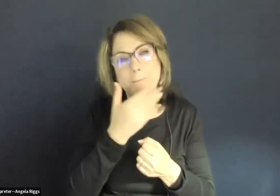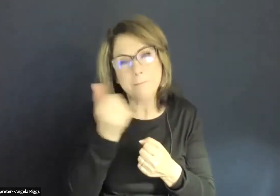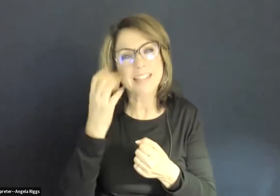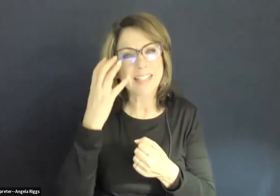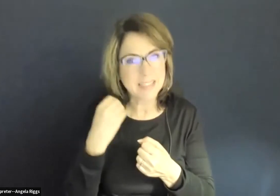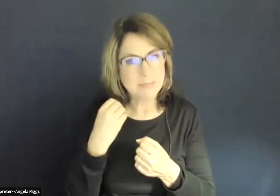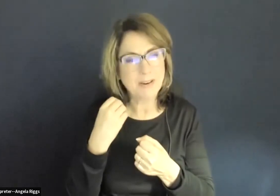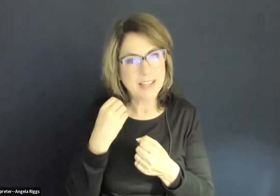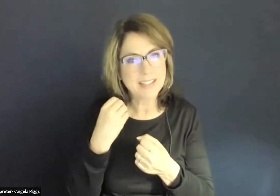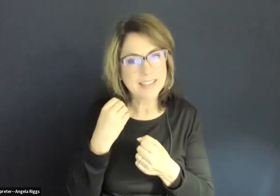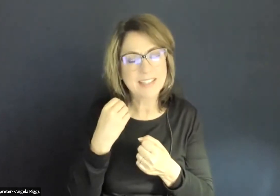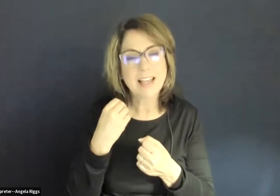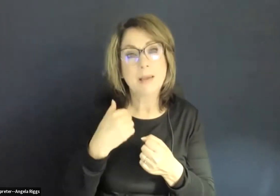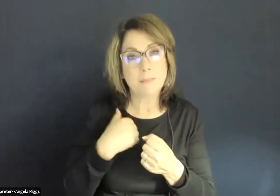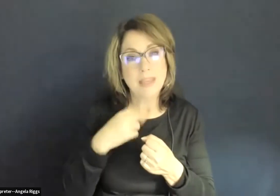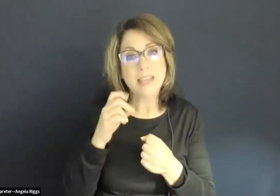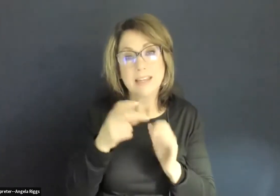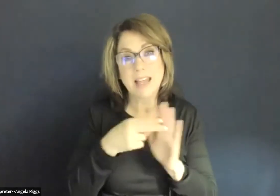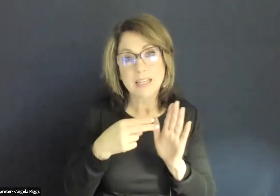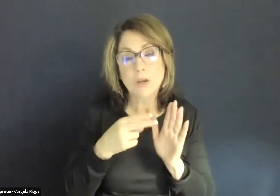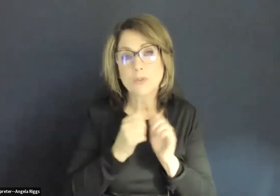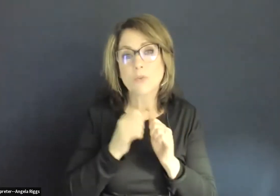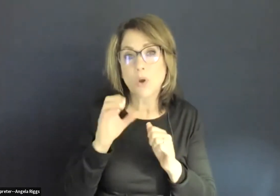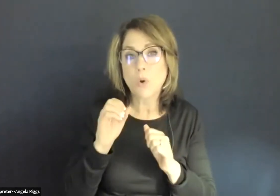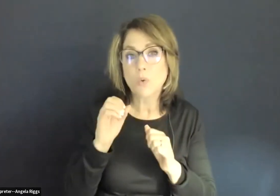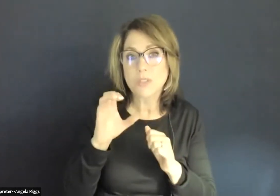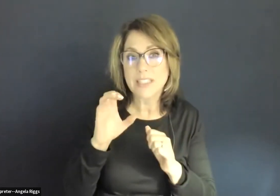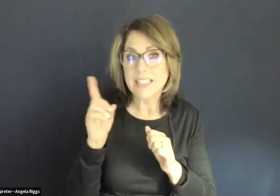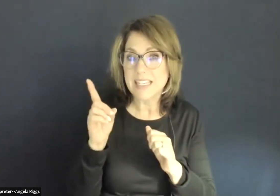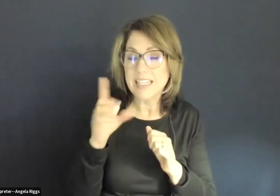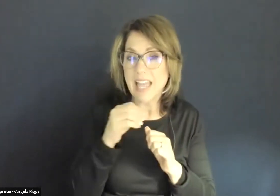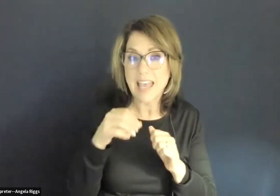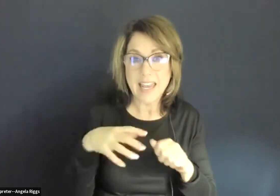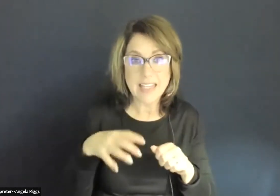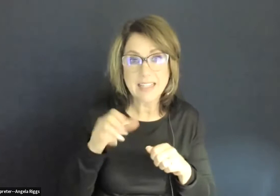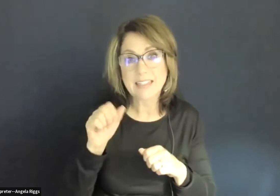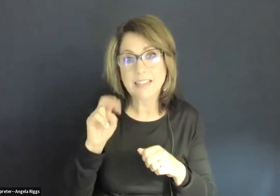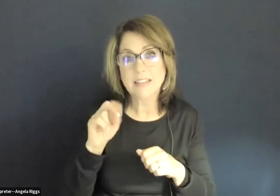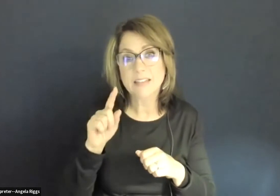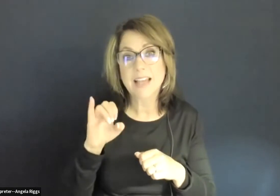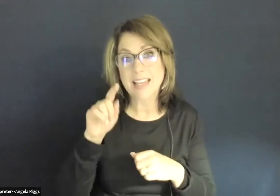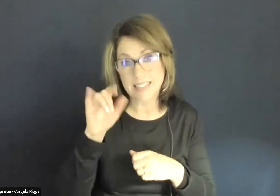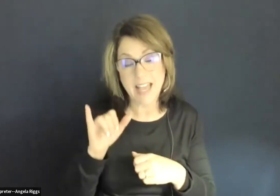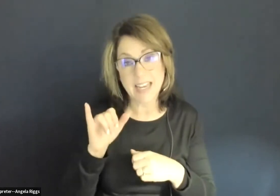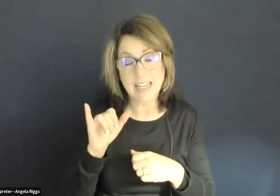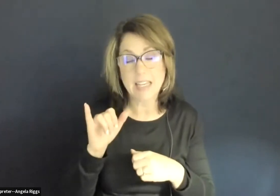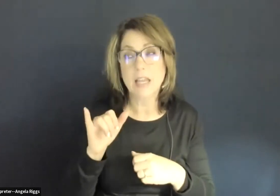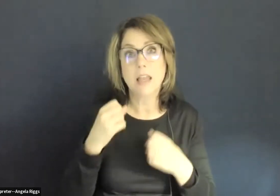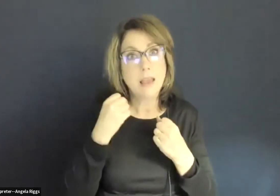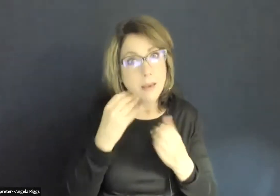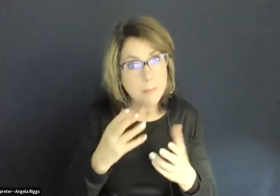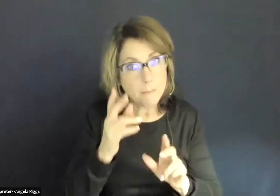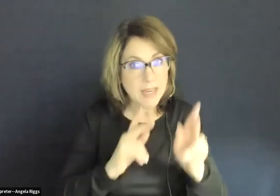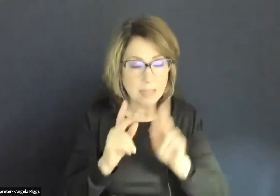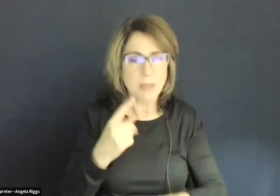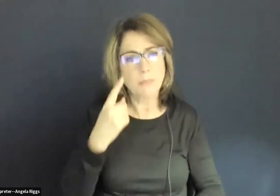on that was I'm diagnosed with OCD and anxiety, and a lot of people